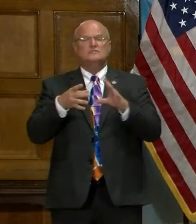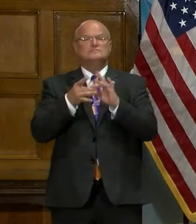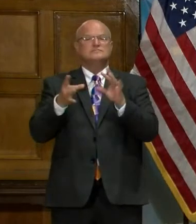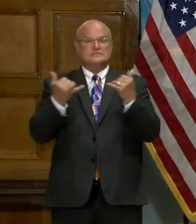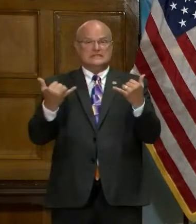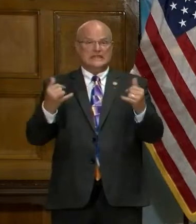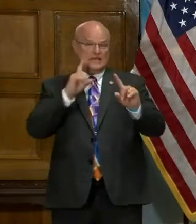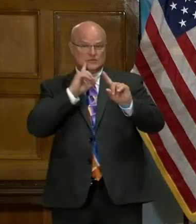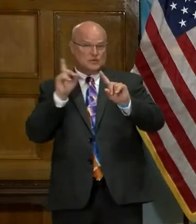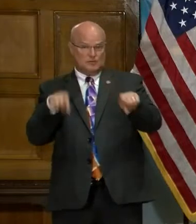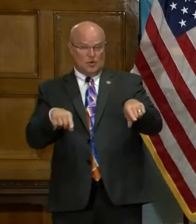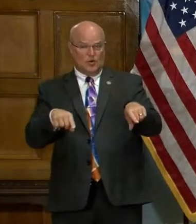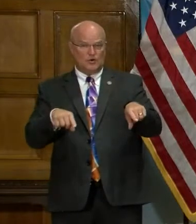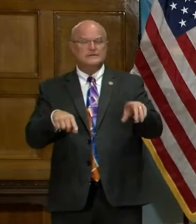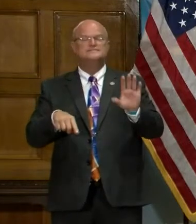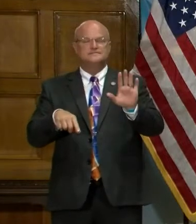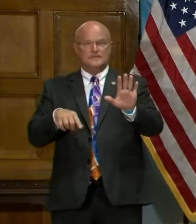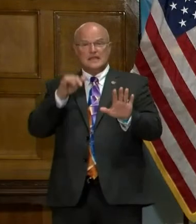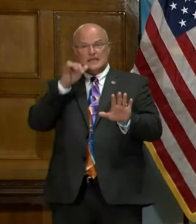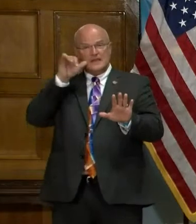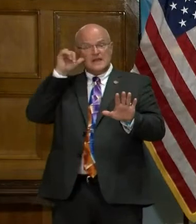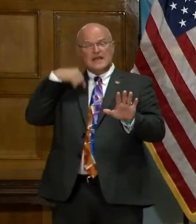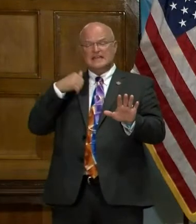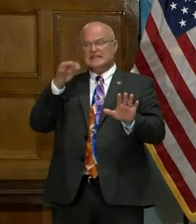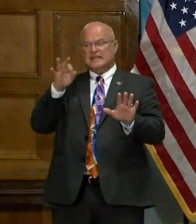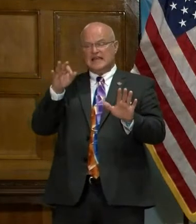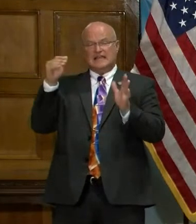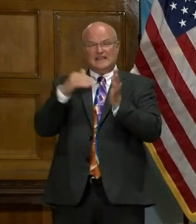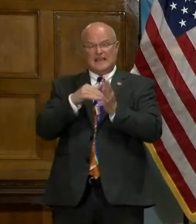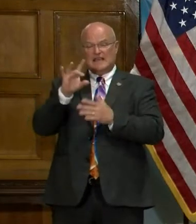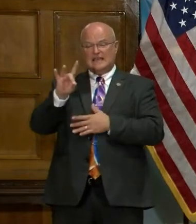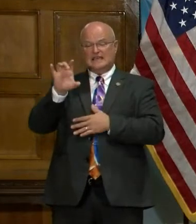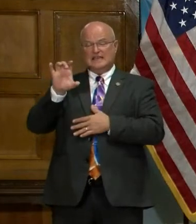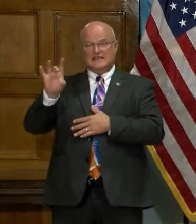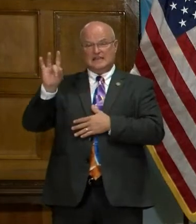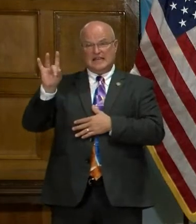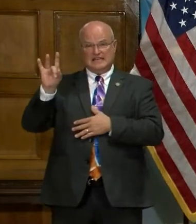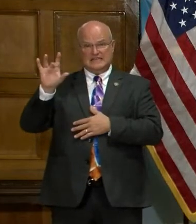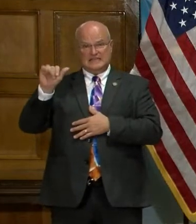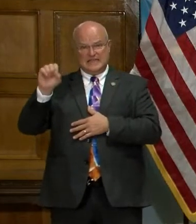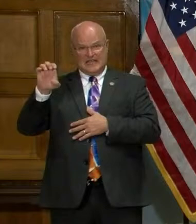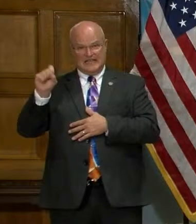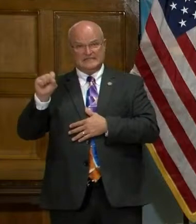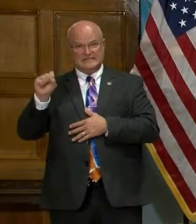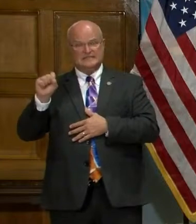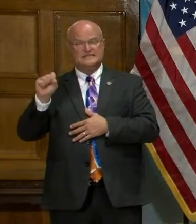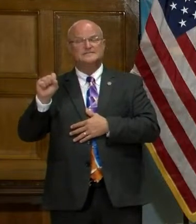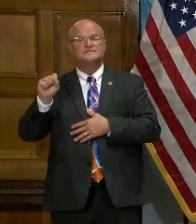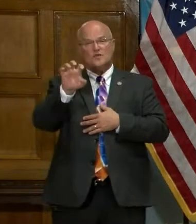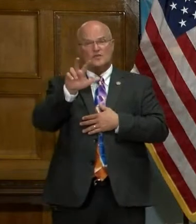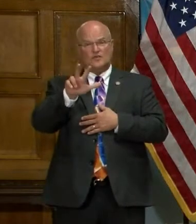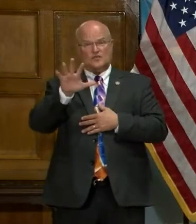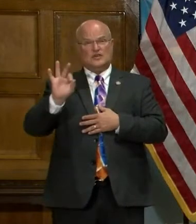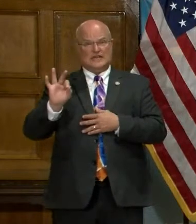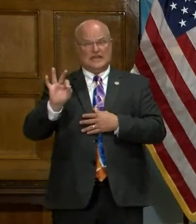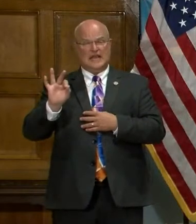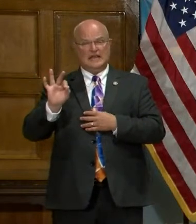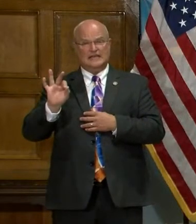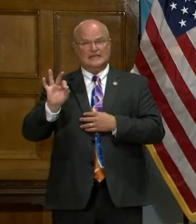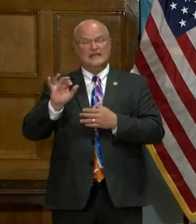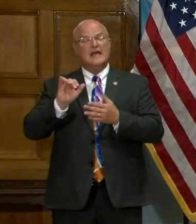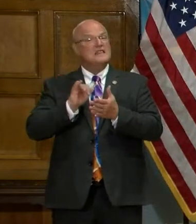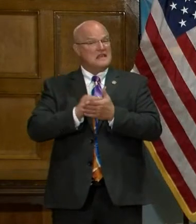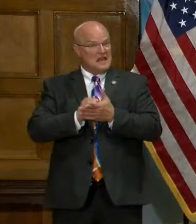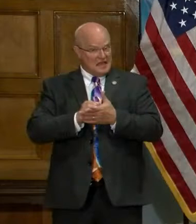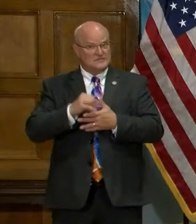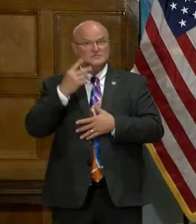you today's report. Yesterday we had 19,818 cases. We have, which as you